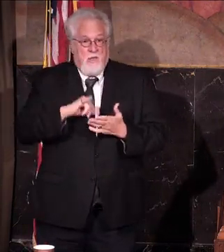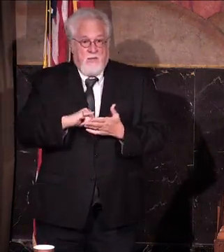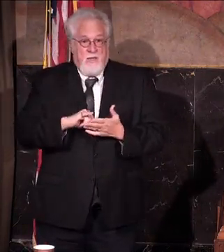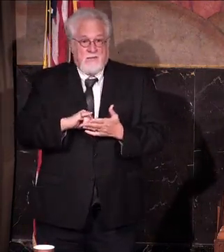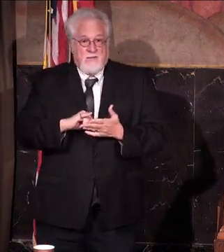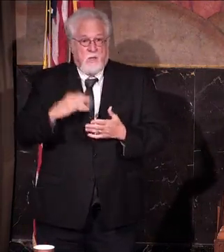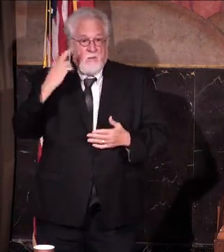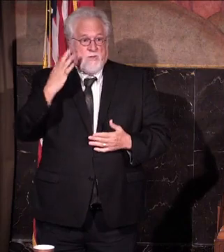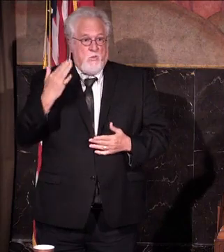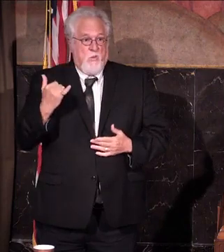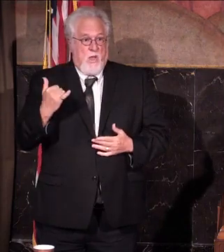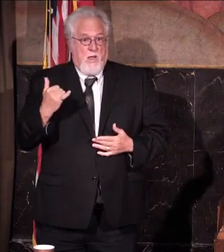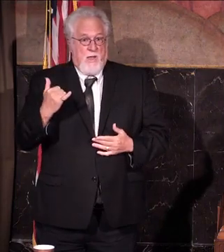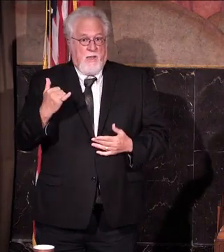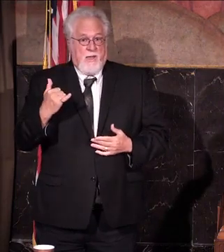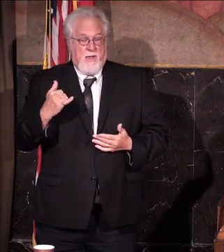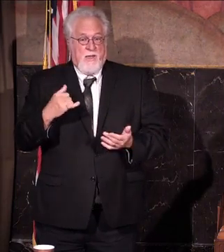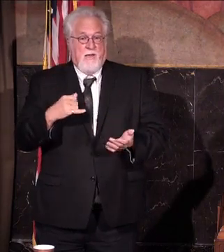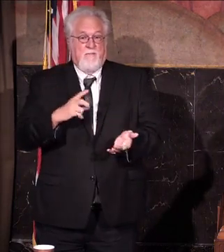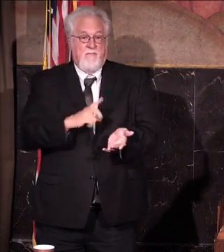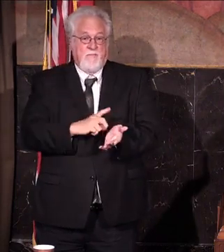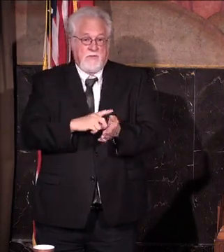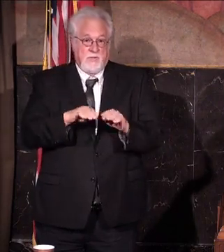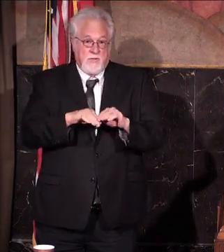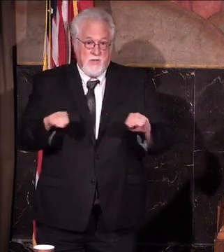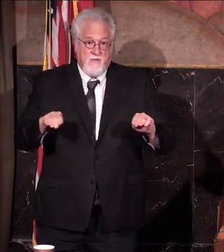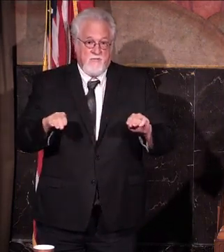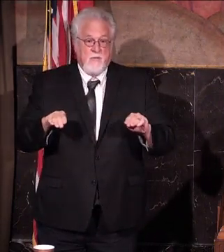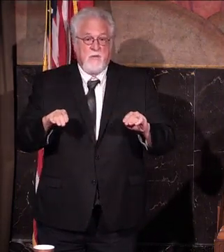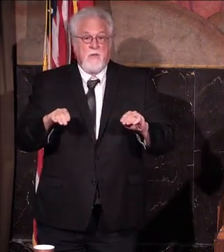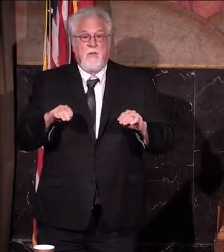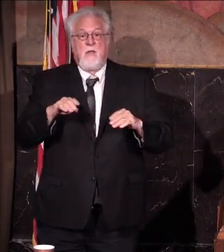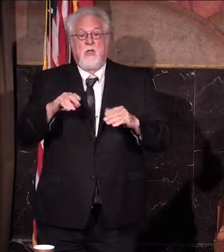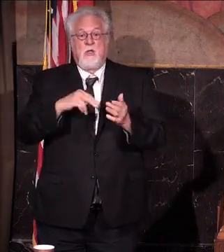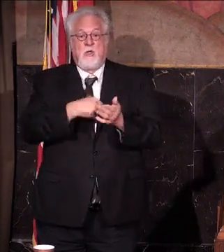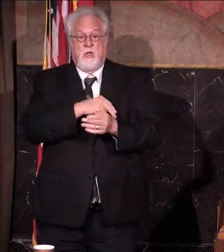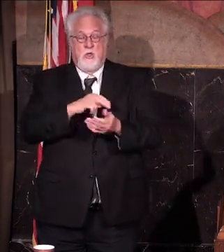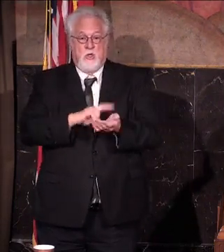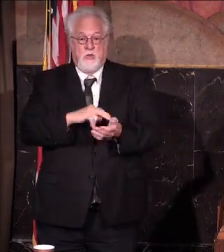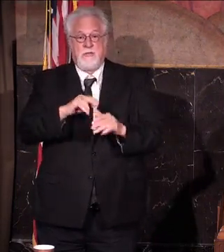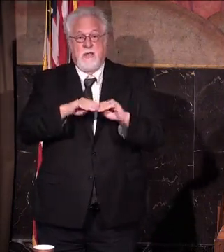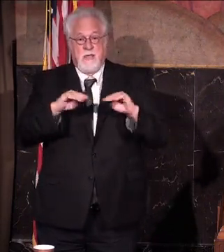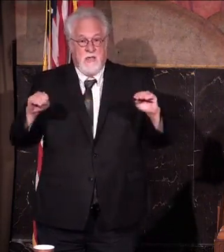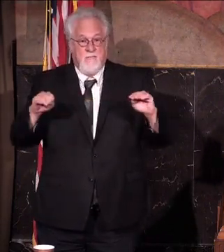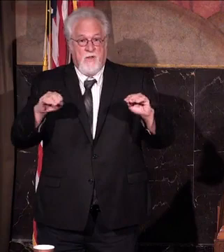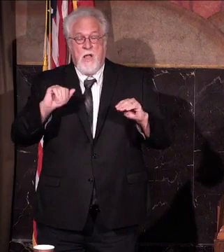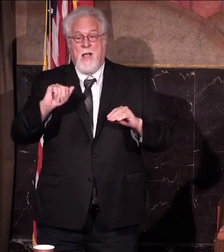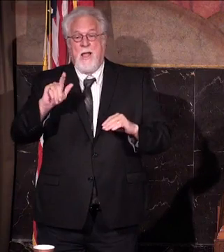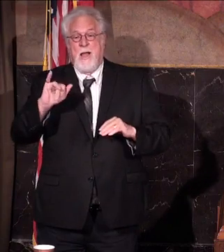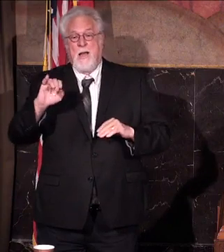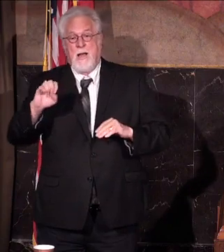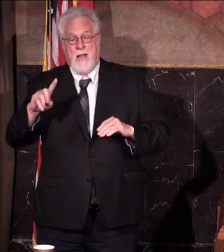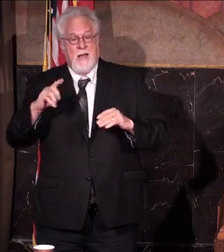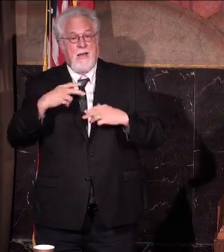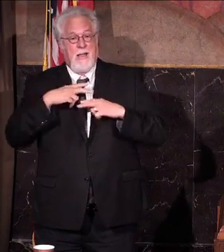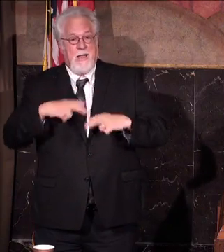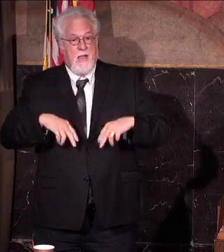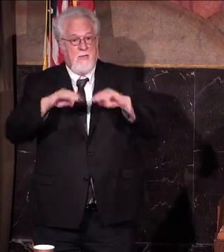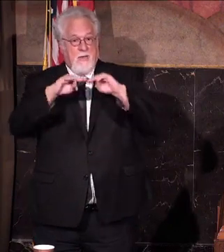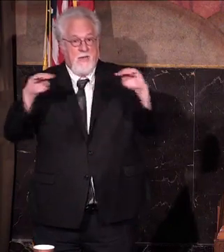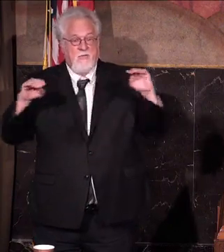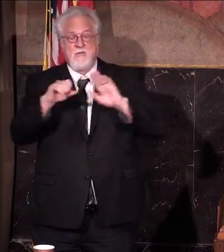the reason why at the physician level, at the dentist level, at the nursing level, at the allied health level, the